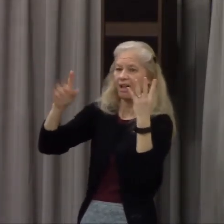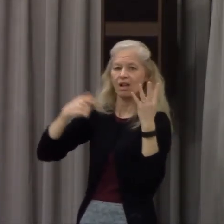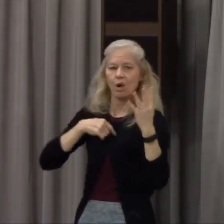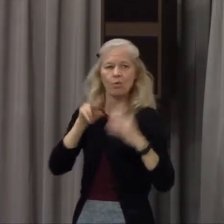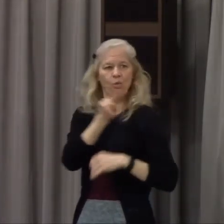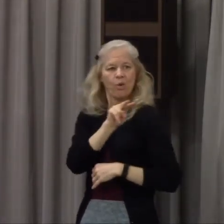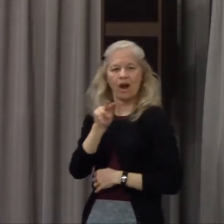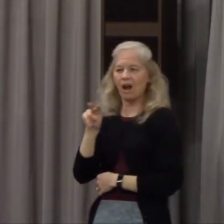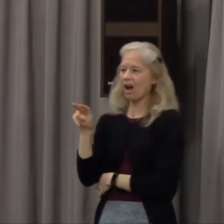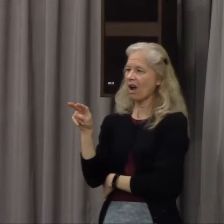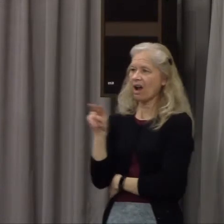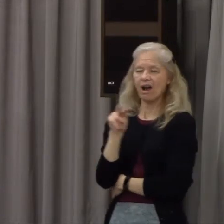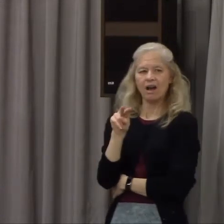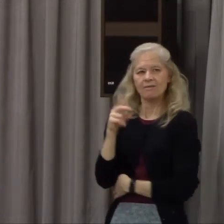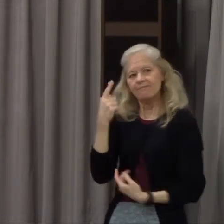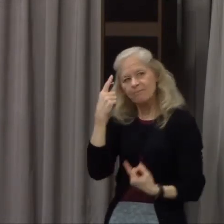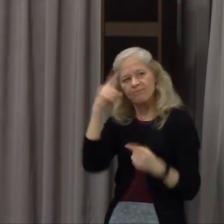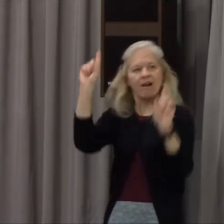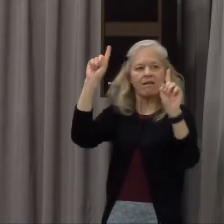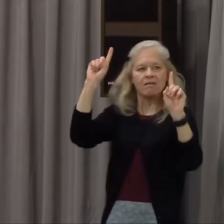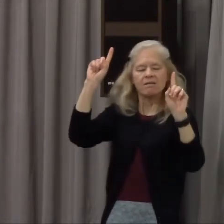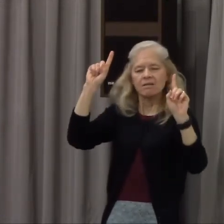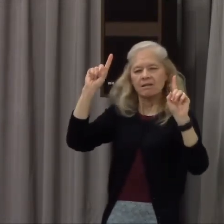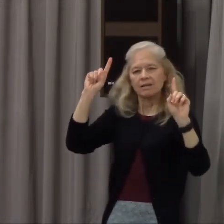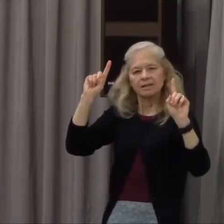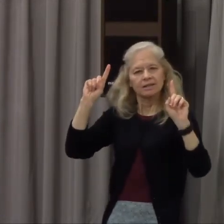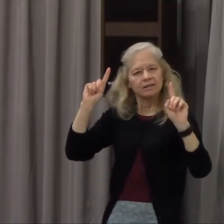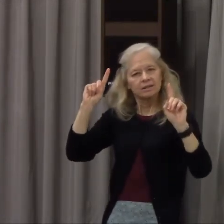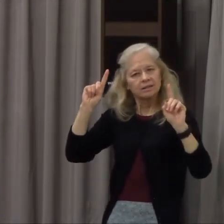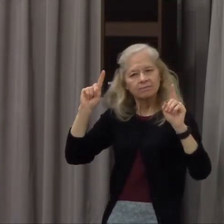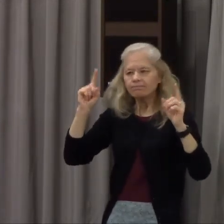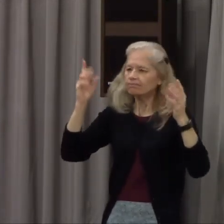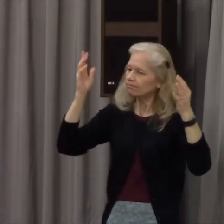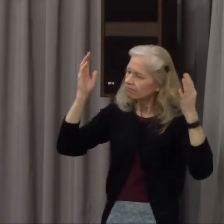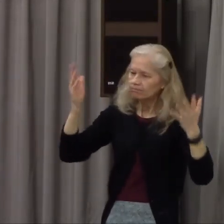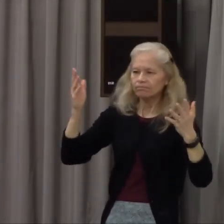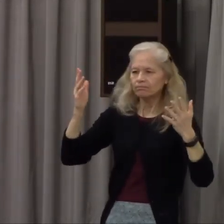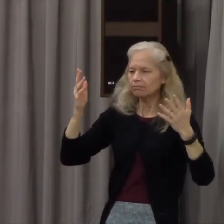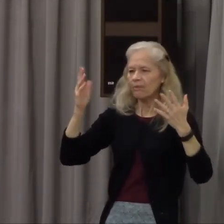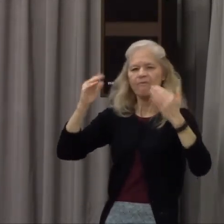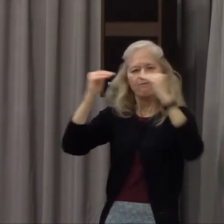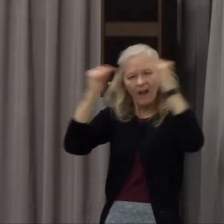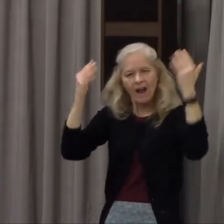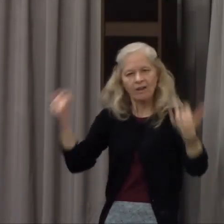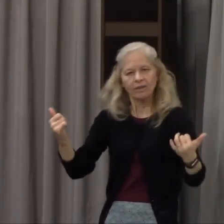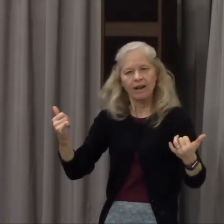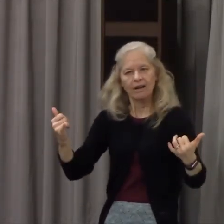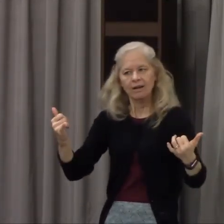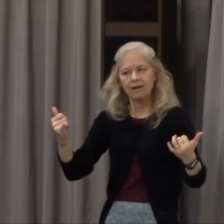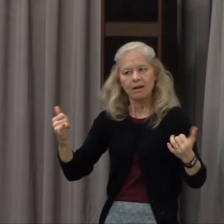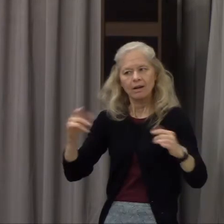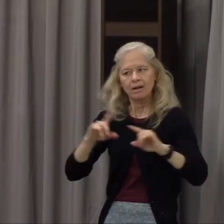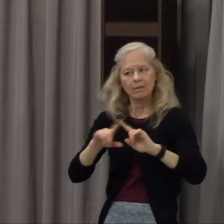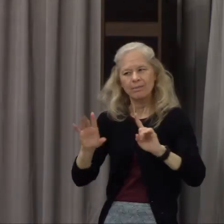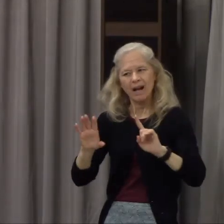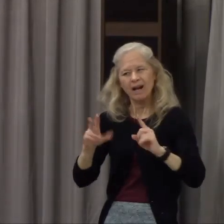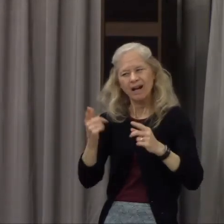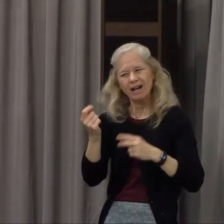every second of their eternal existence forever and ever and ever. And my friend, God is just and